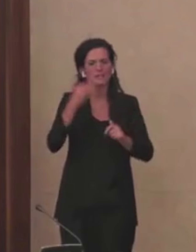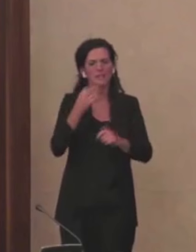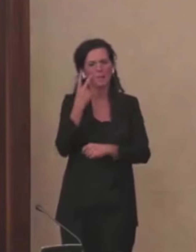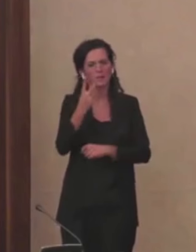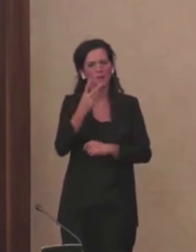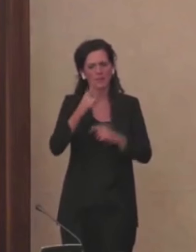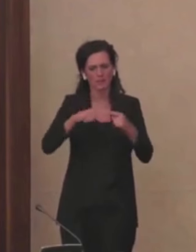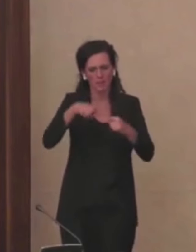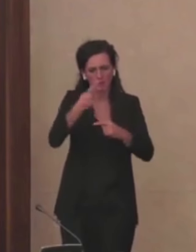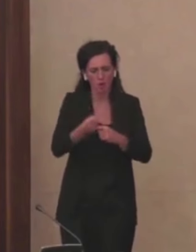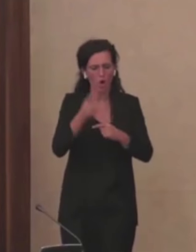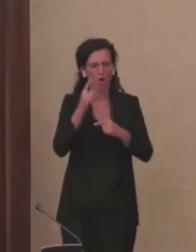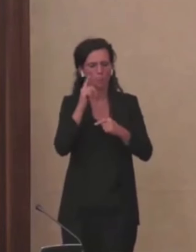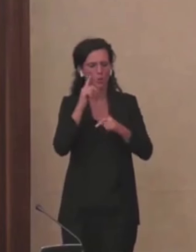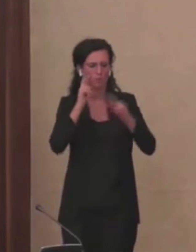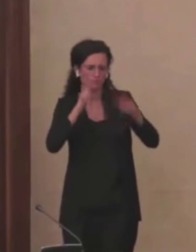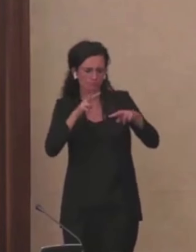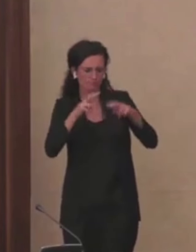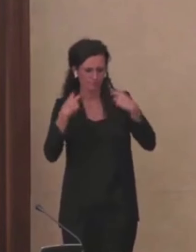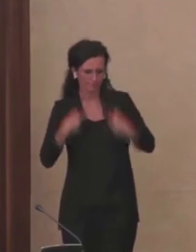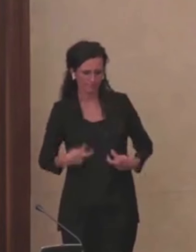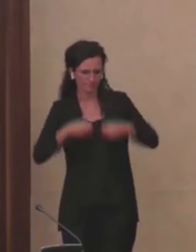Next slide.